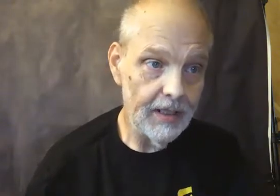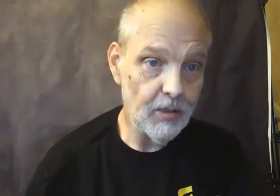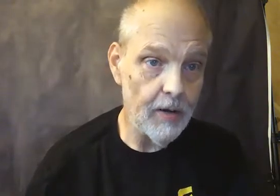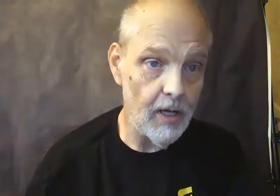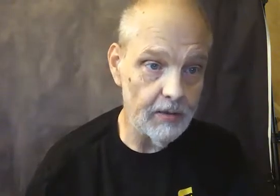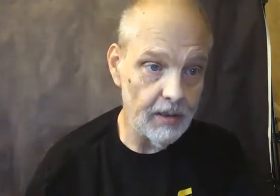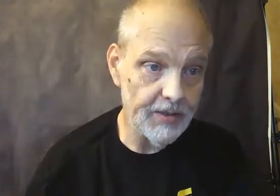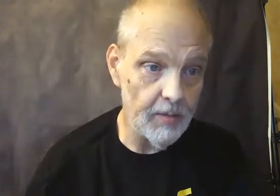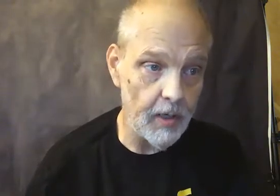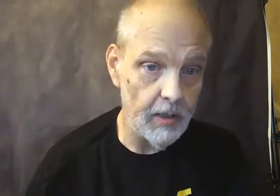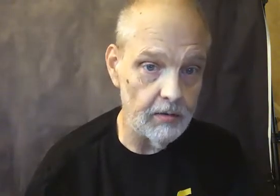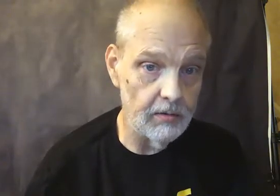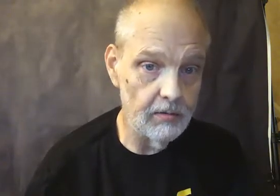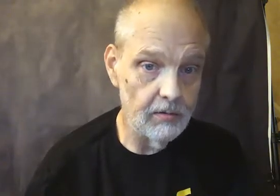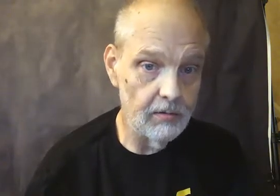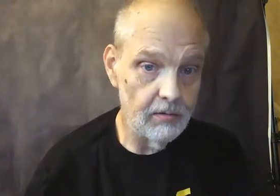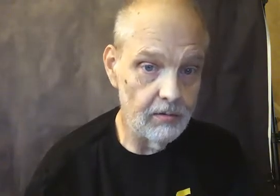It's a pun, a signed pun.